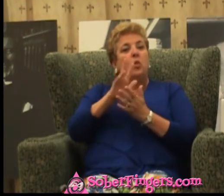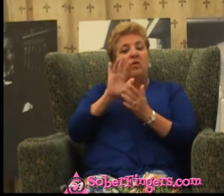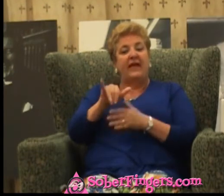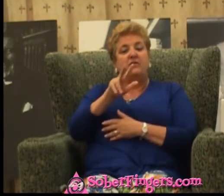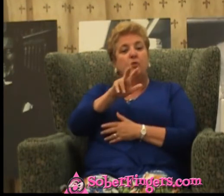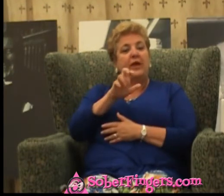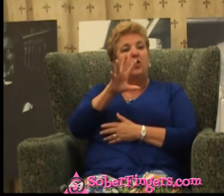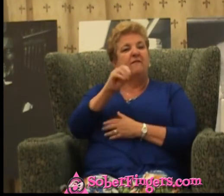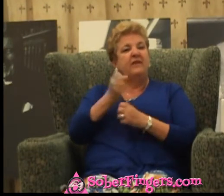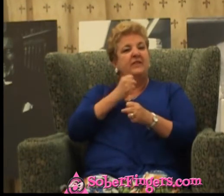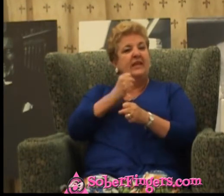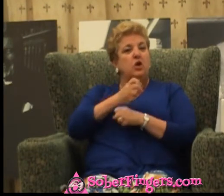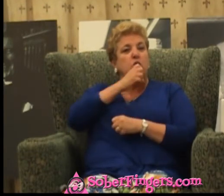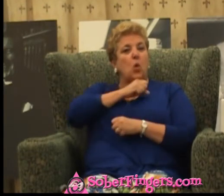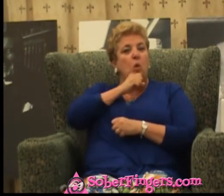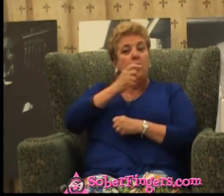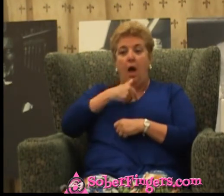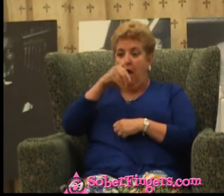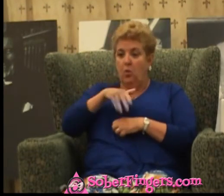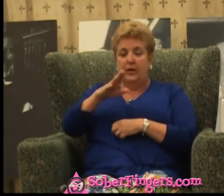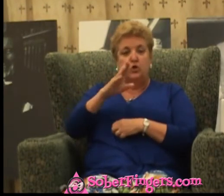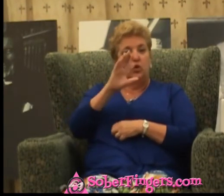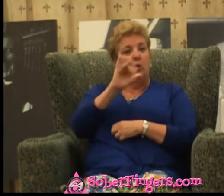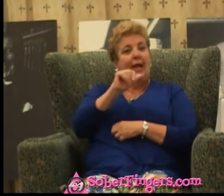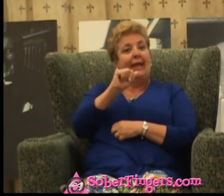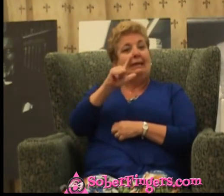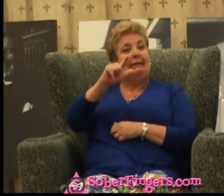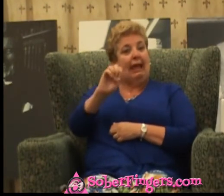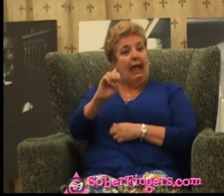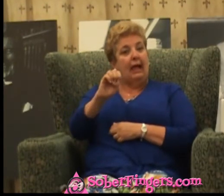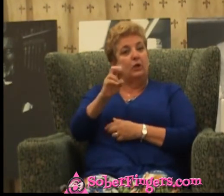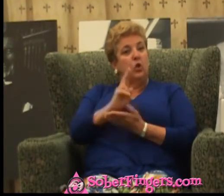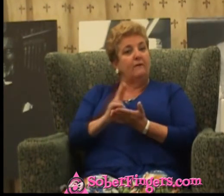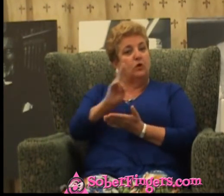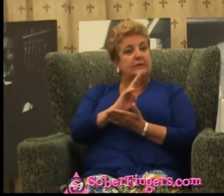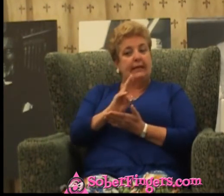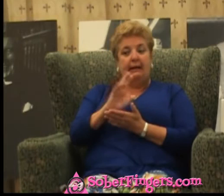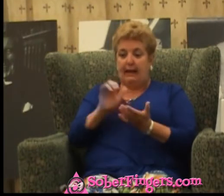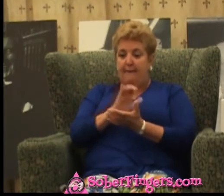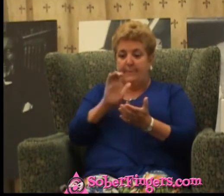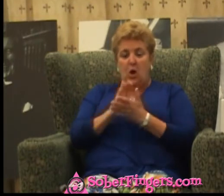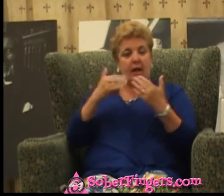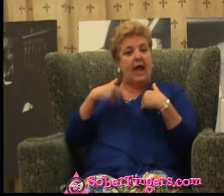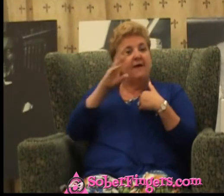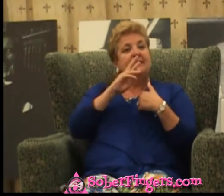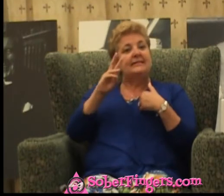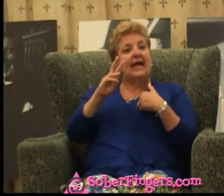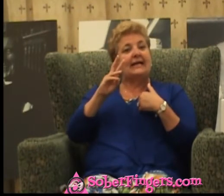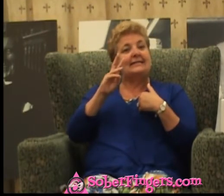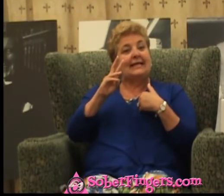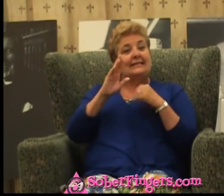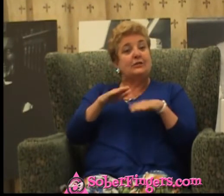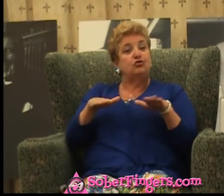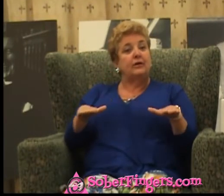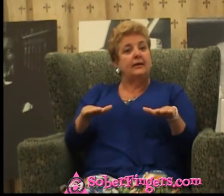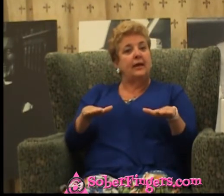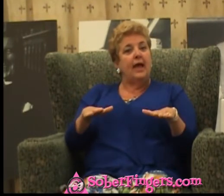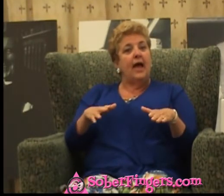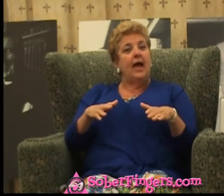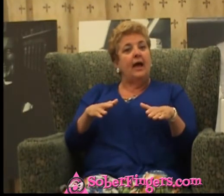Yale University, I got married, I have 6 children, and I am presently attending a career school